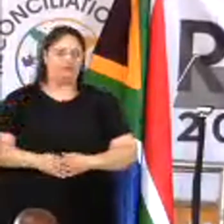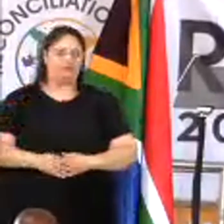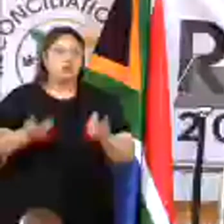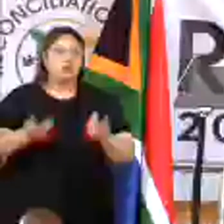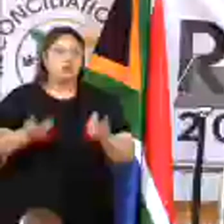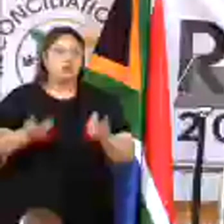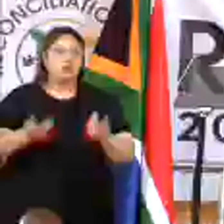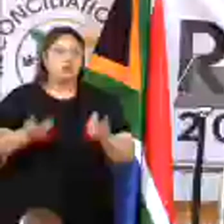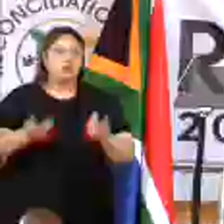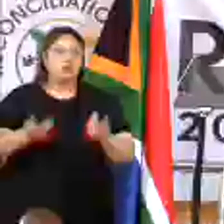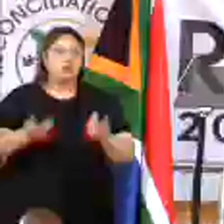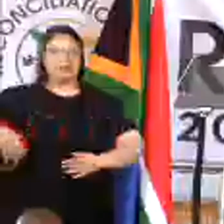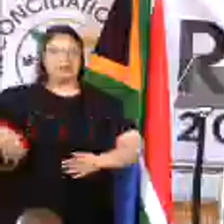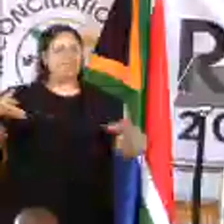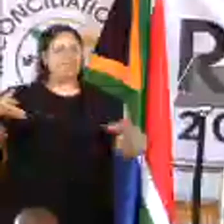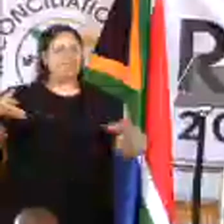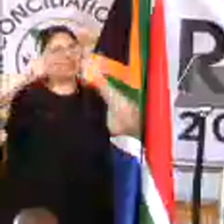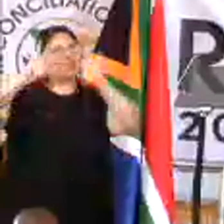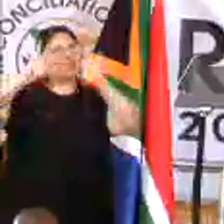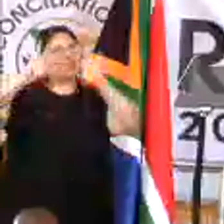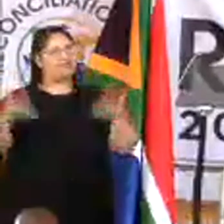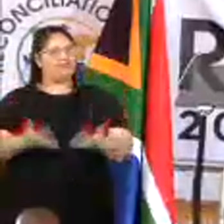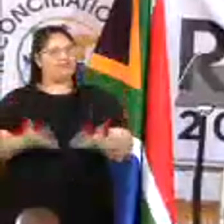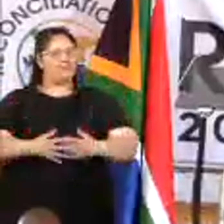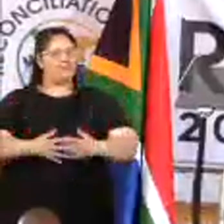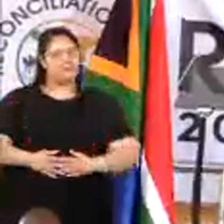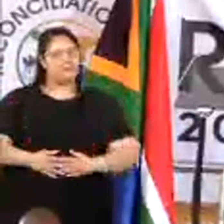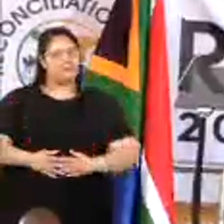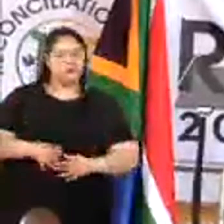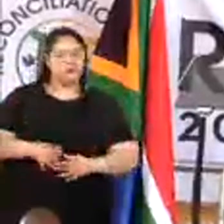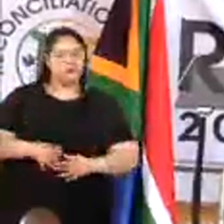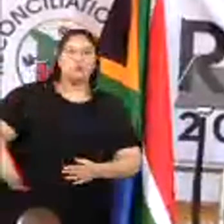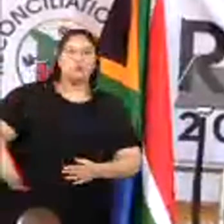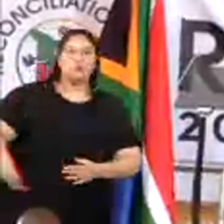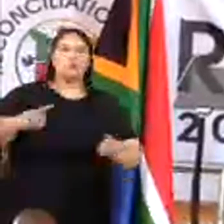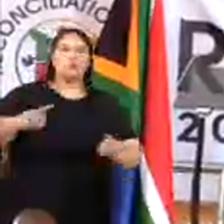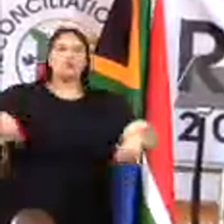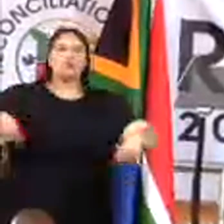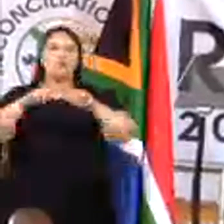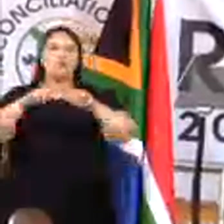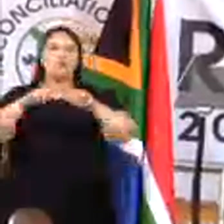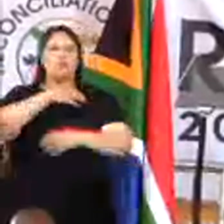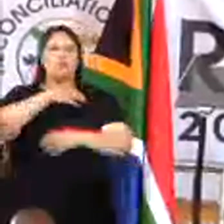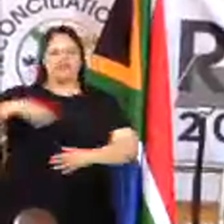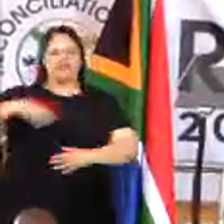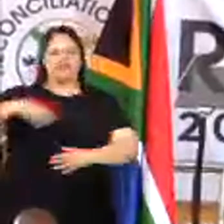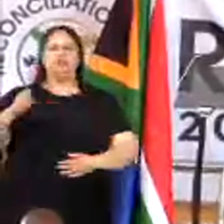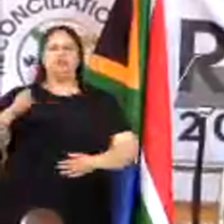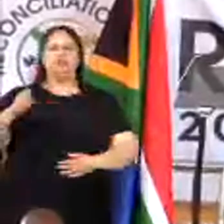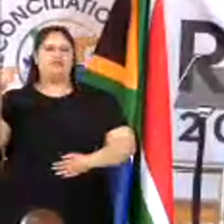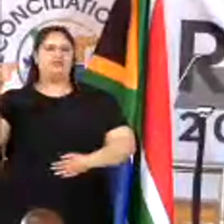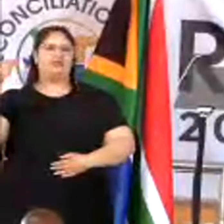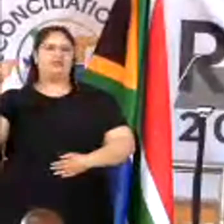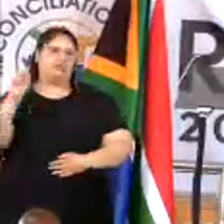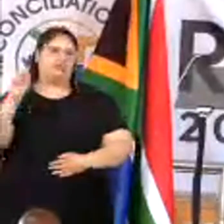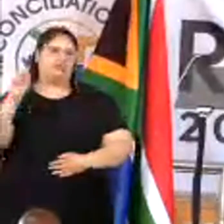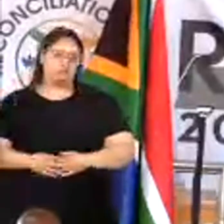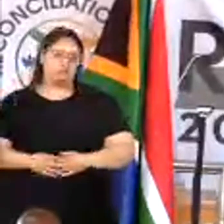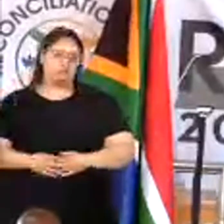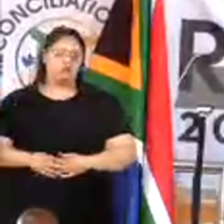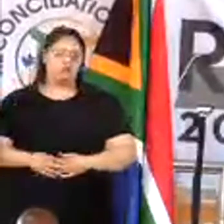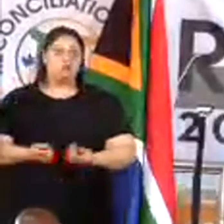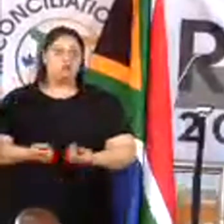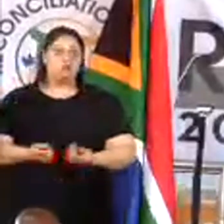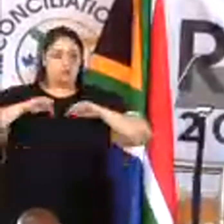you are presidents of the world. You are presidents of the G20. So